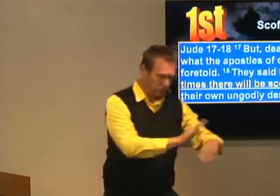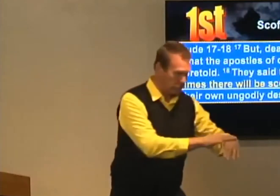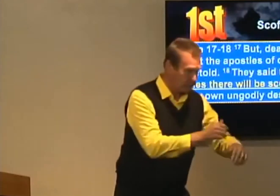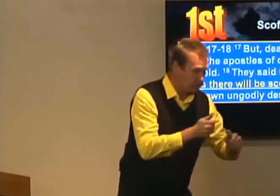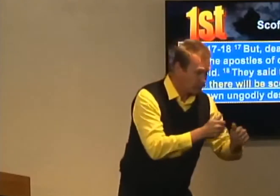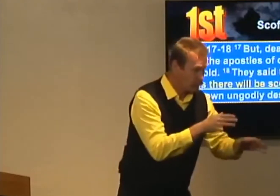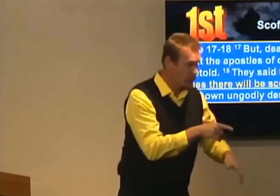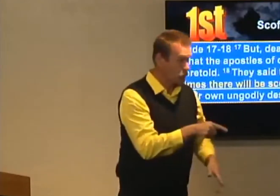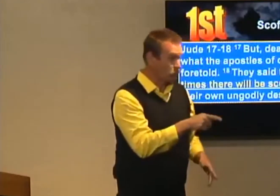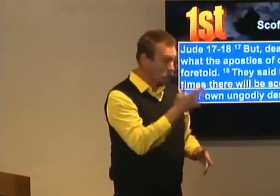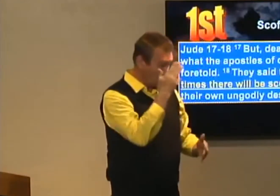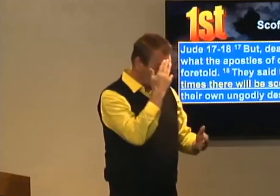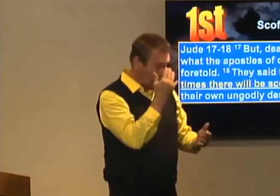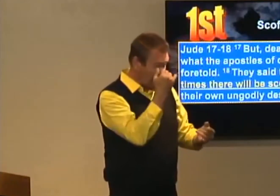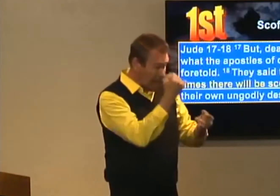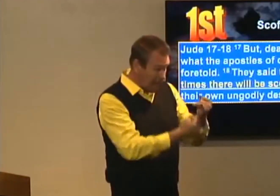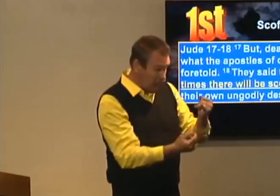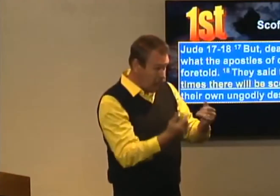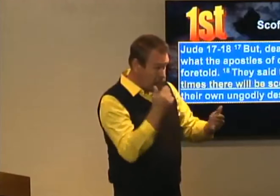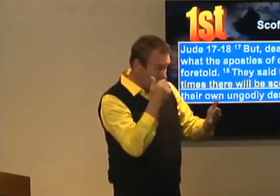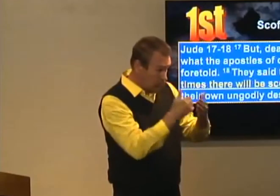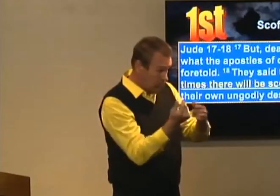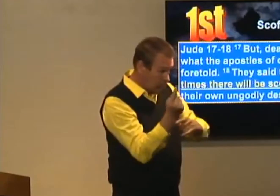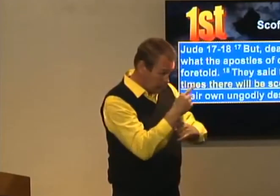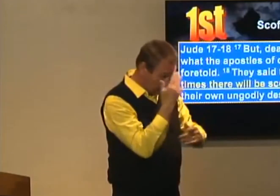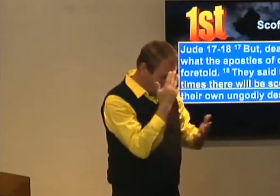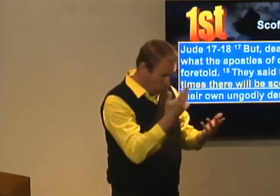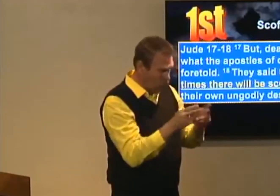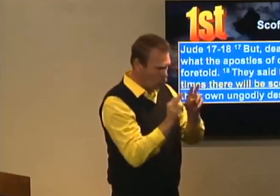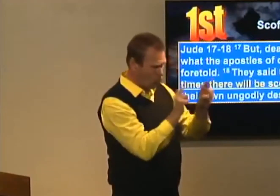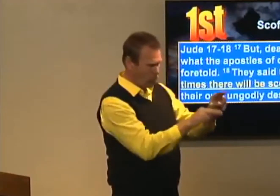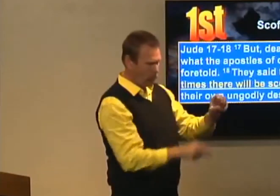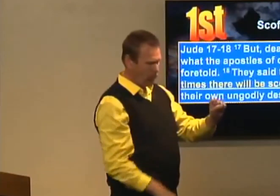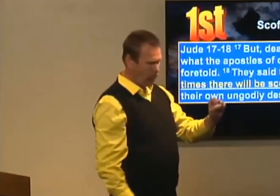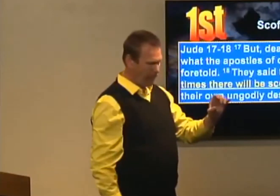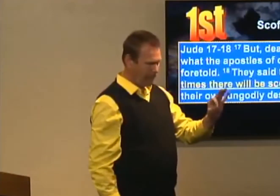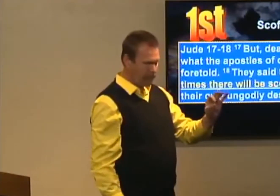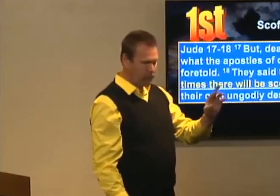It's like a warning. Hey, remember what the apostles said.